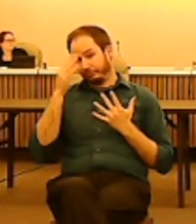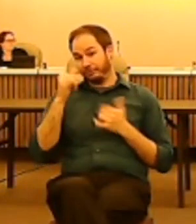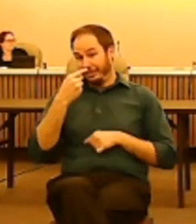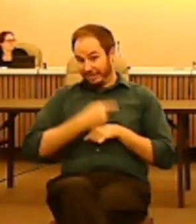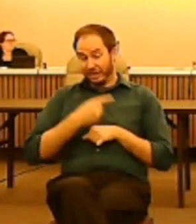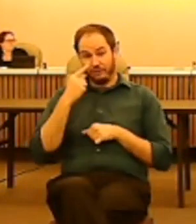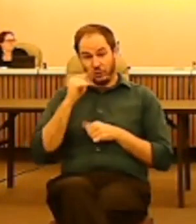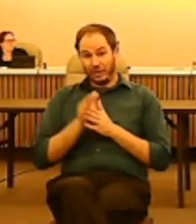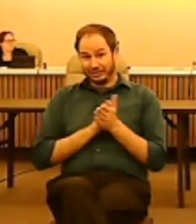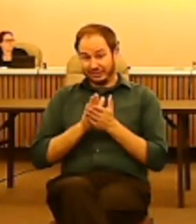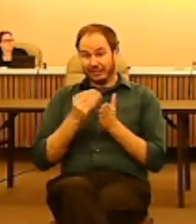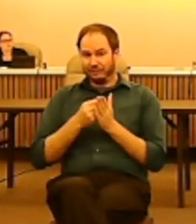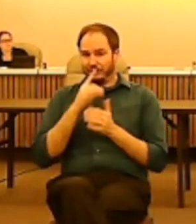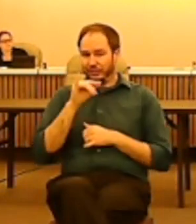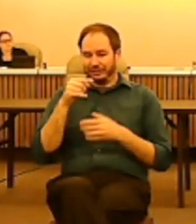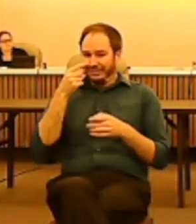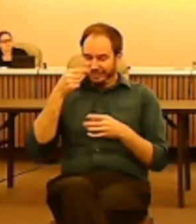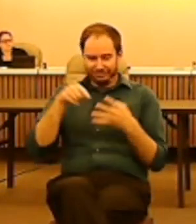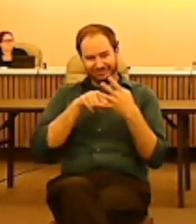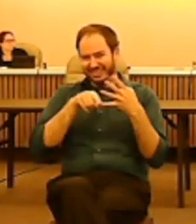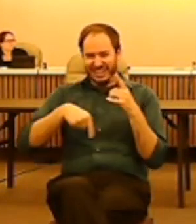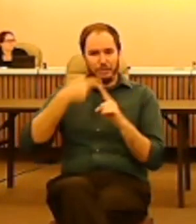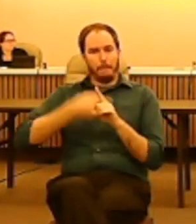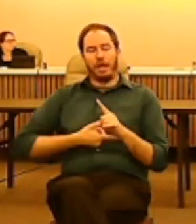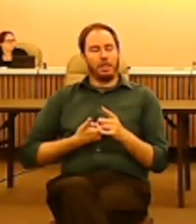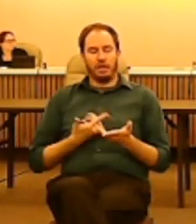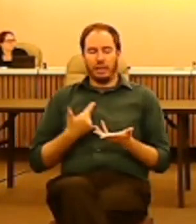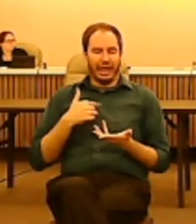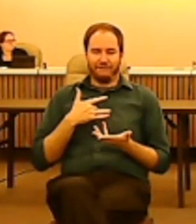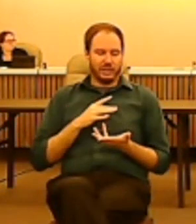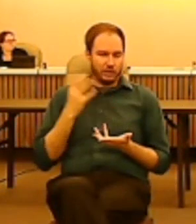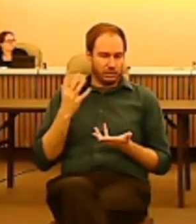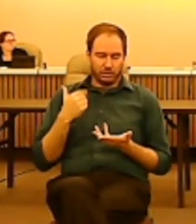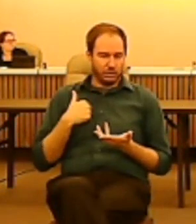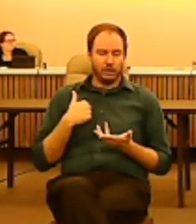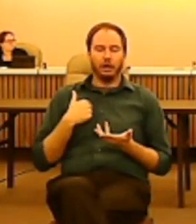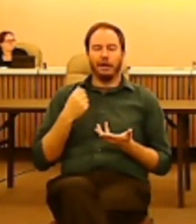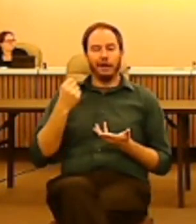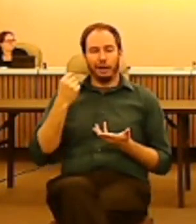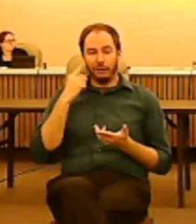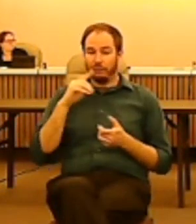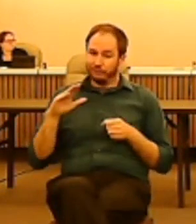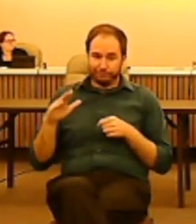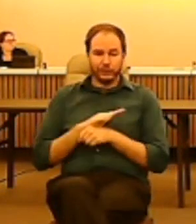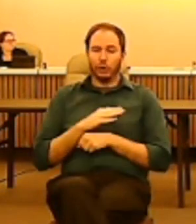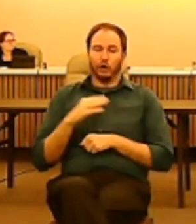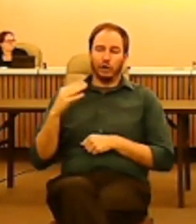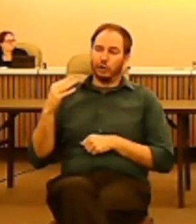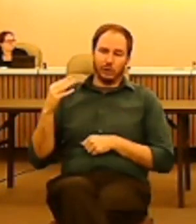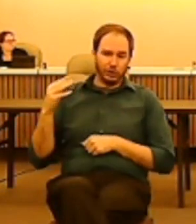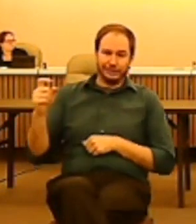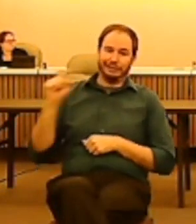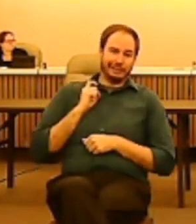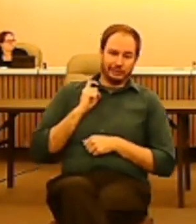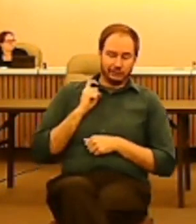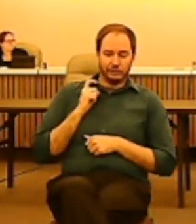is June 30th Okay. to put the resolution in. Now, to get the full incentive today,